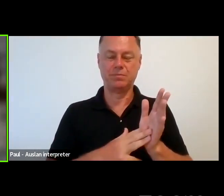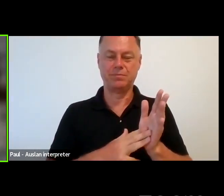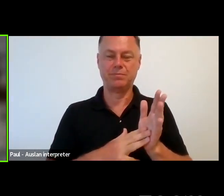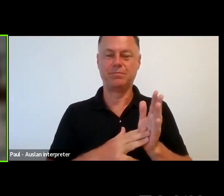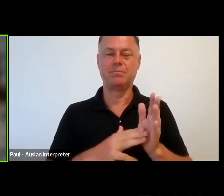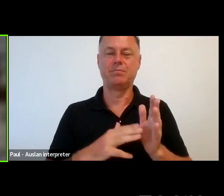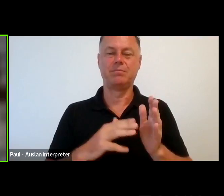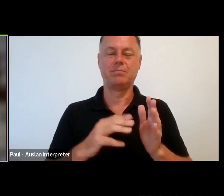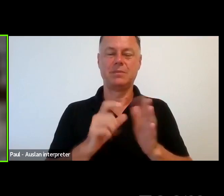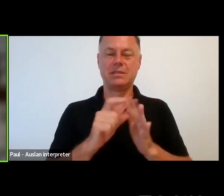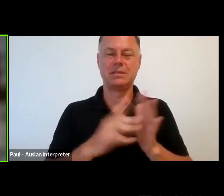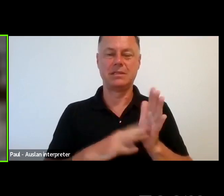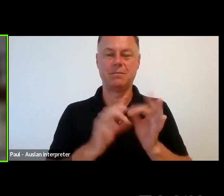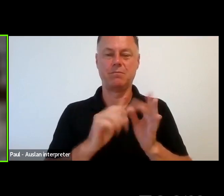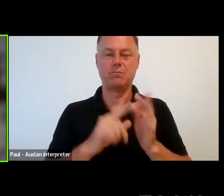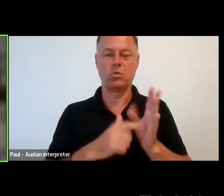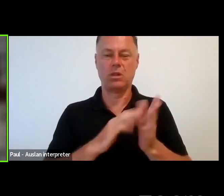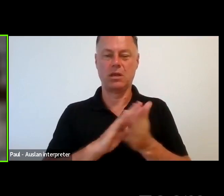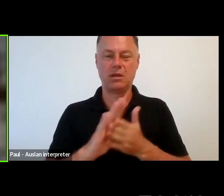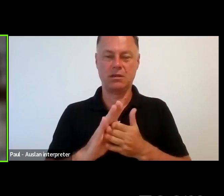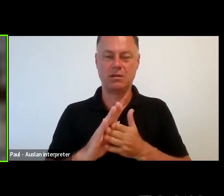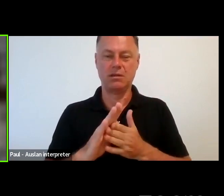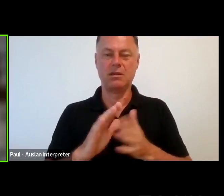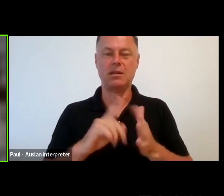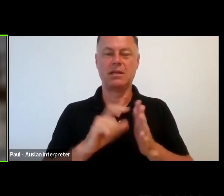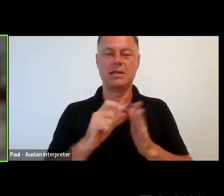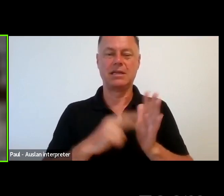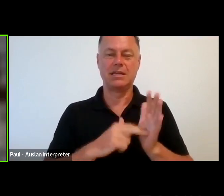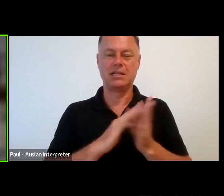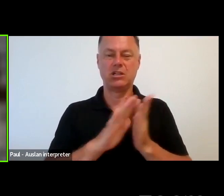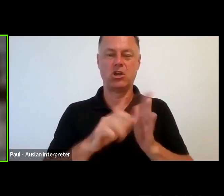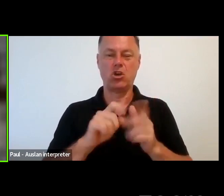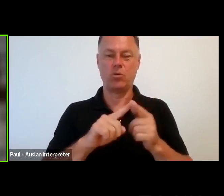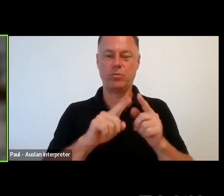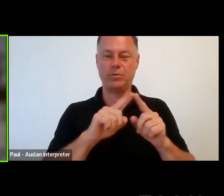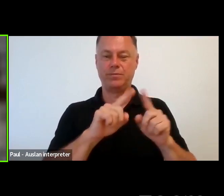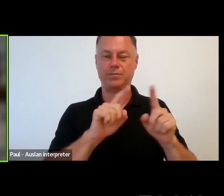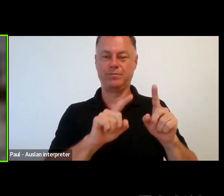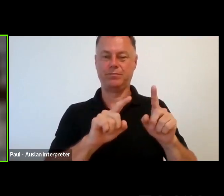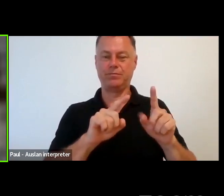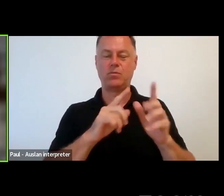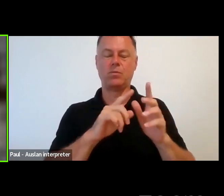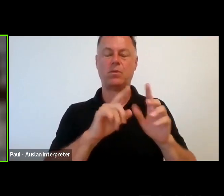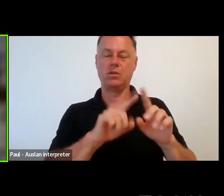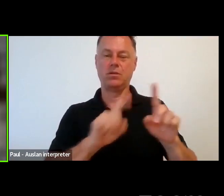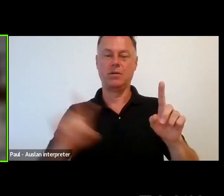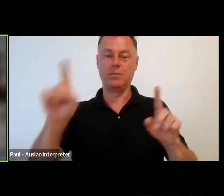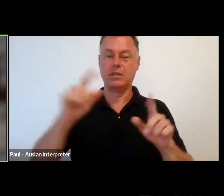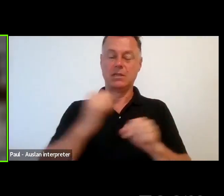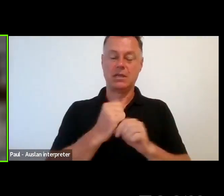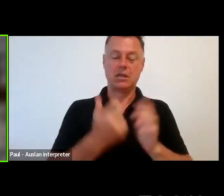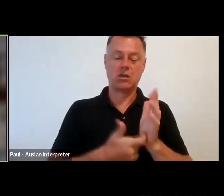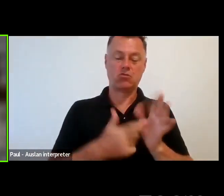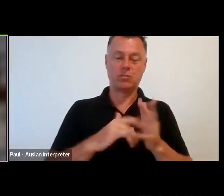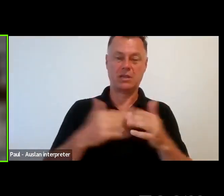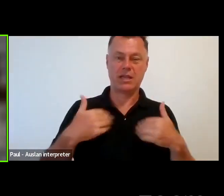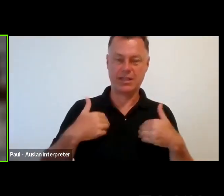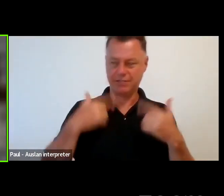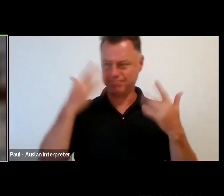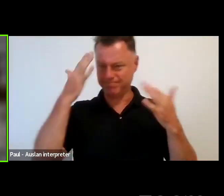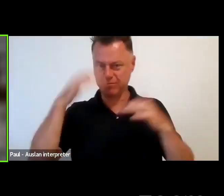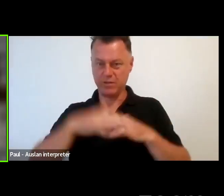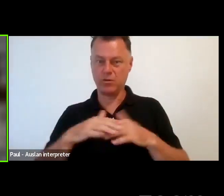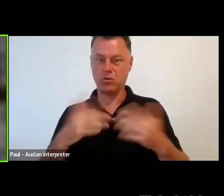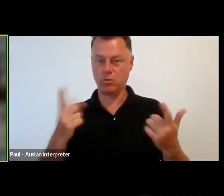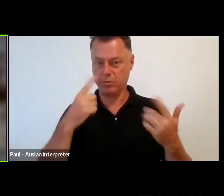accordingly, that means that the decision-making within Grampians Health is geared towards making sure that everybody in